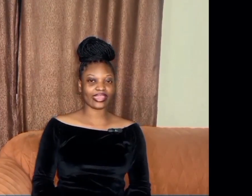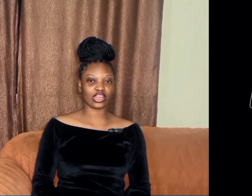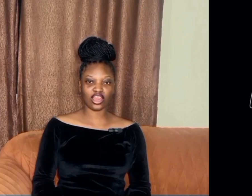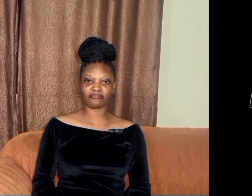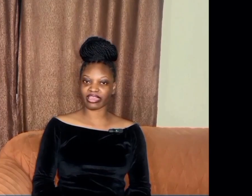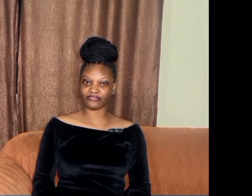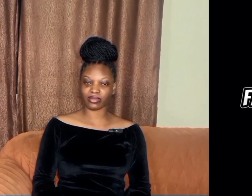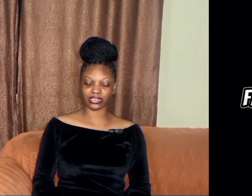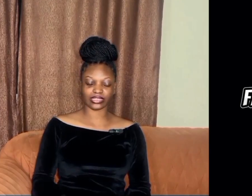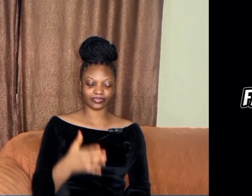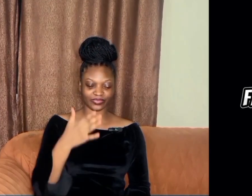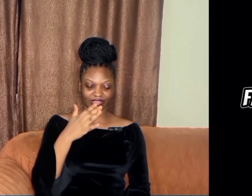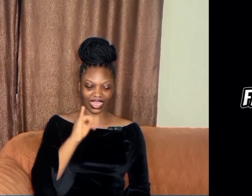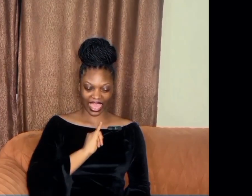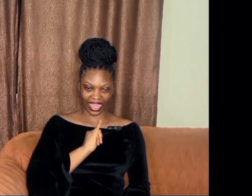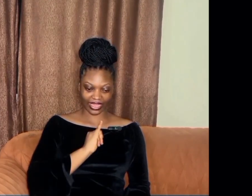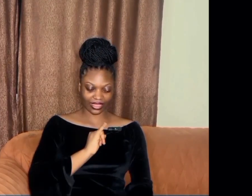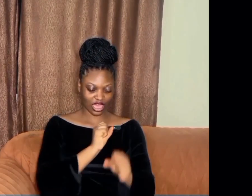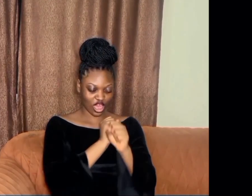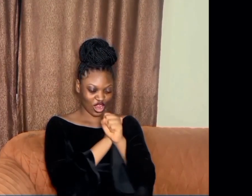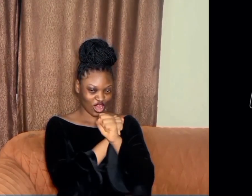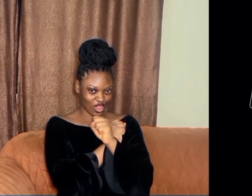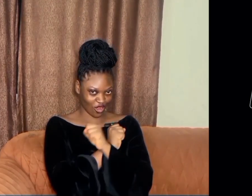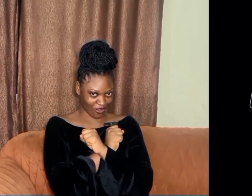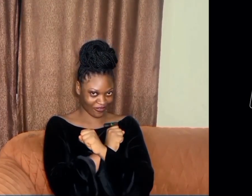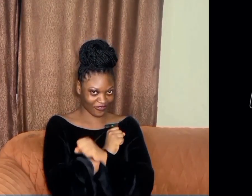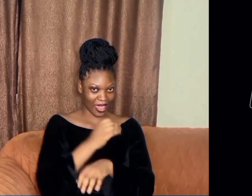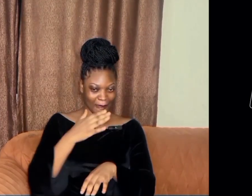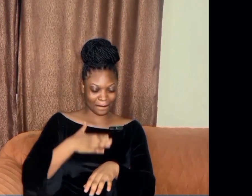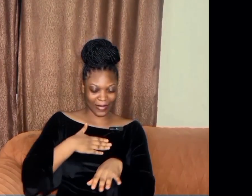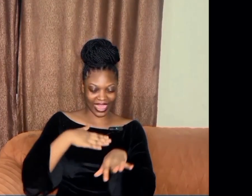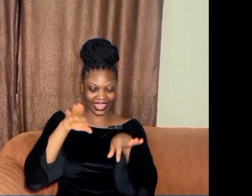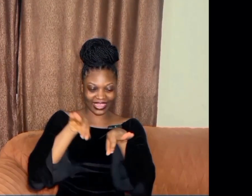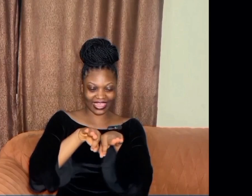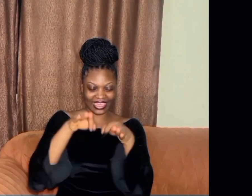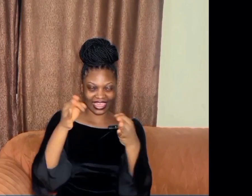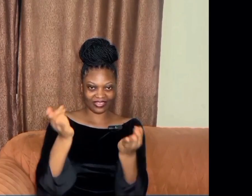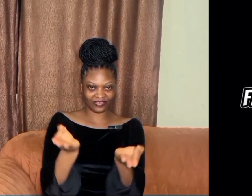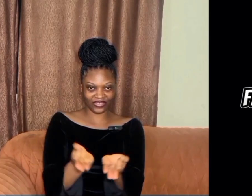I love my family. I love my